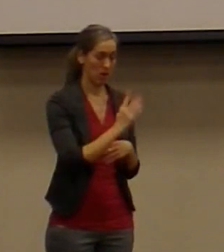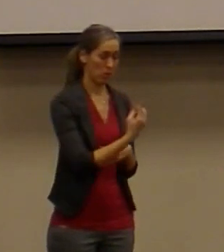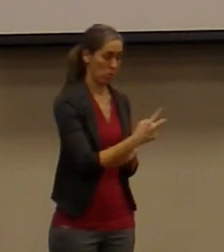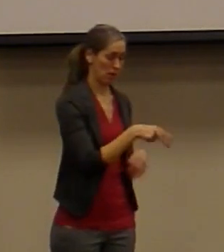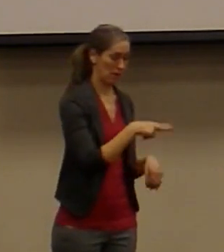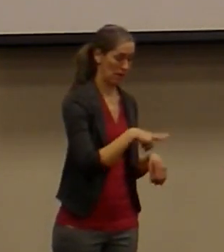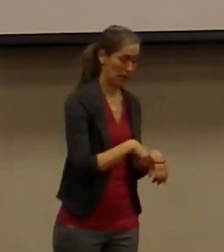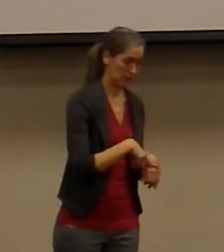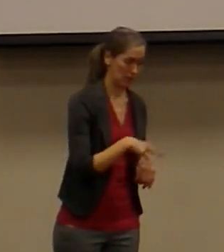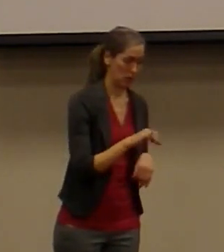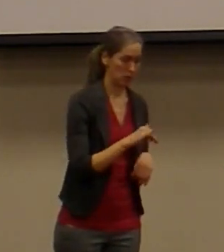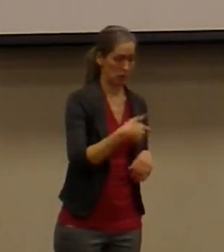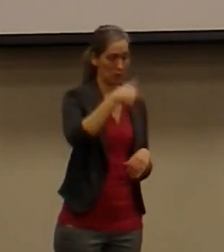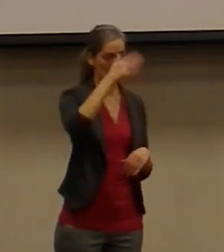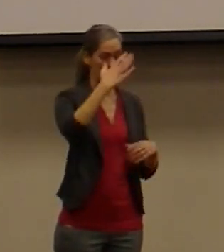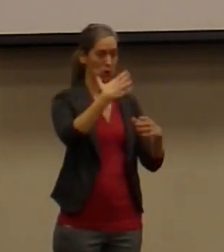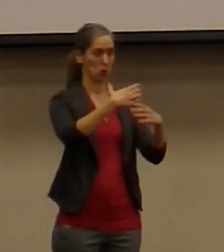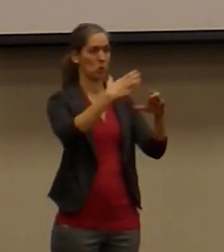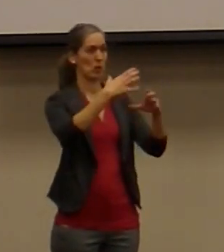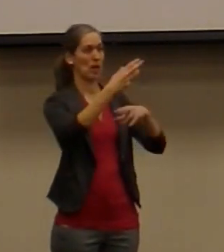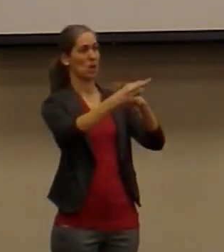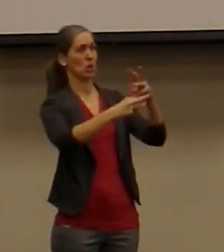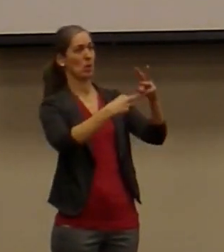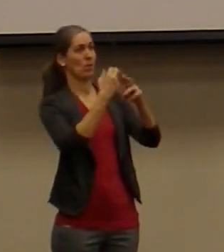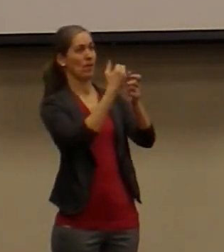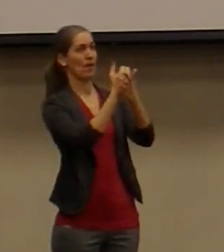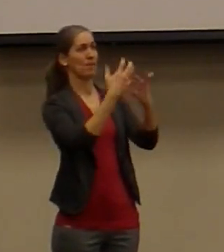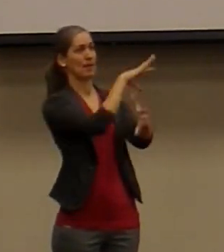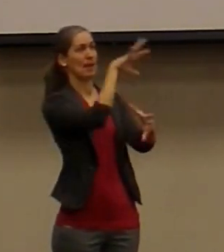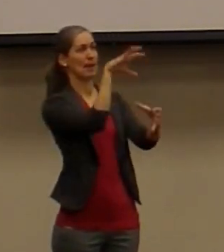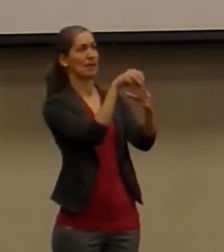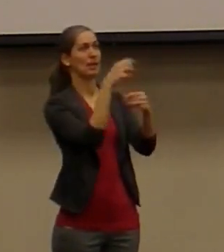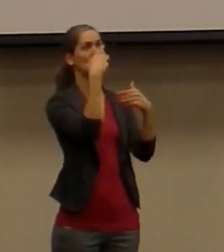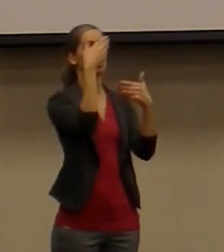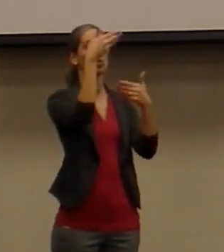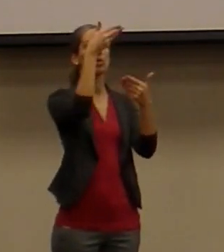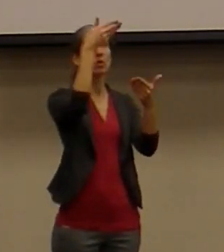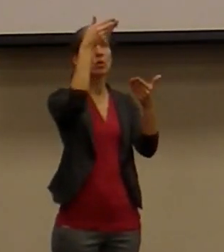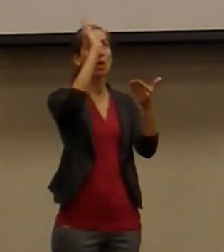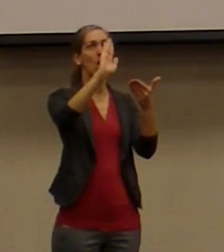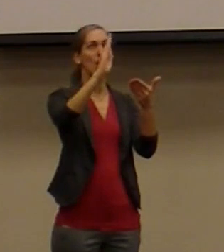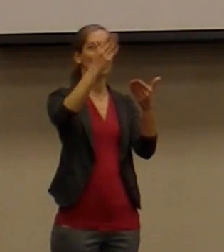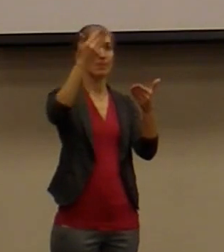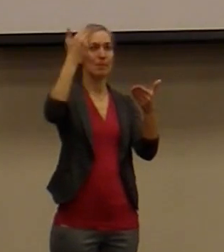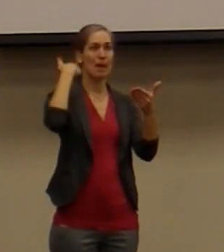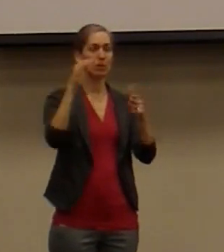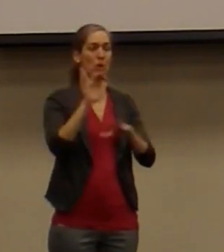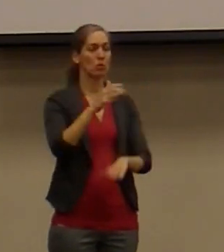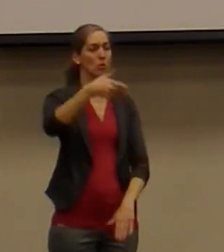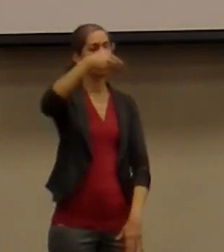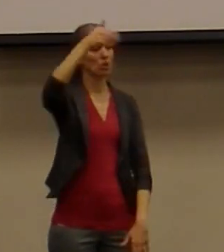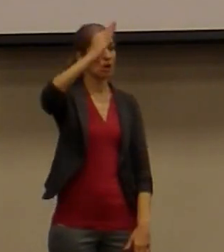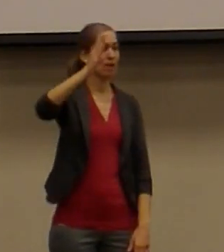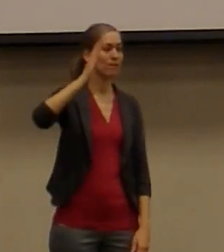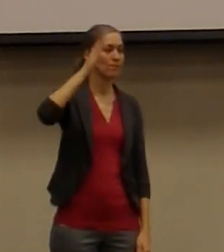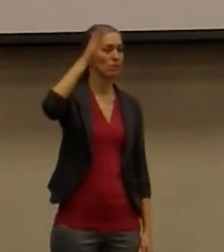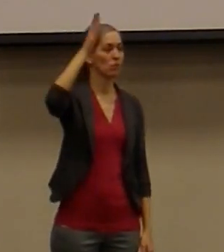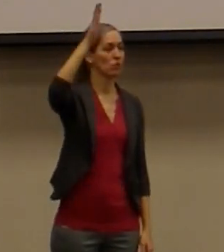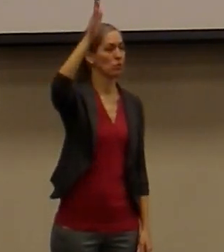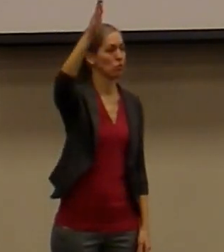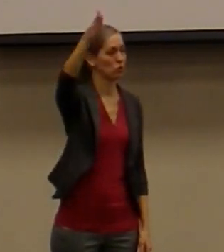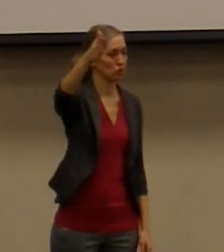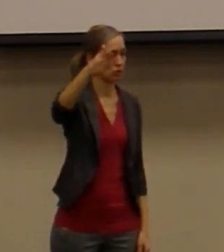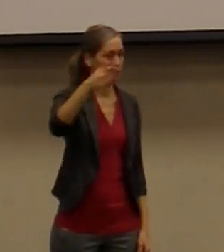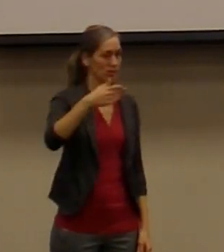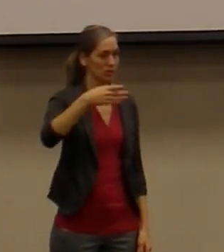but the God that created this whole world and everything in it. He's the God of the past. He's the God of the future. He's the God that told